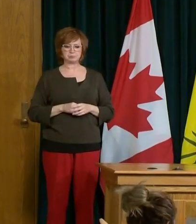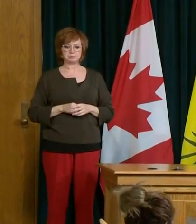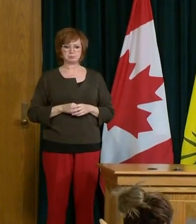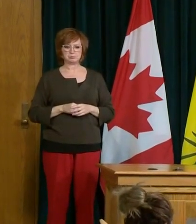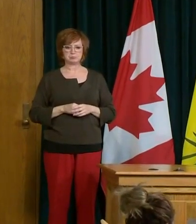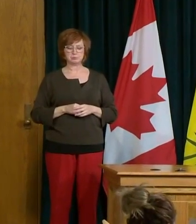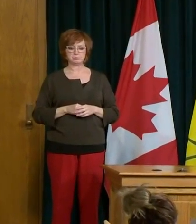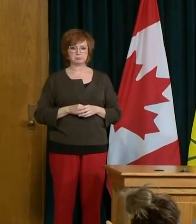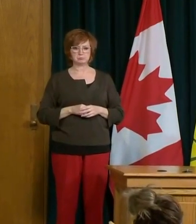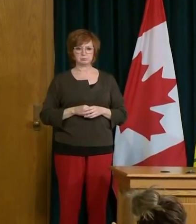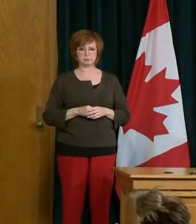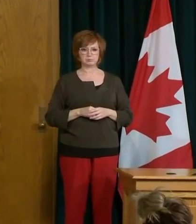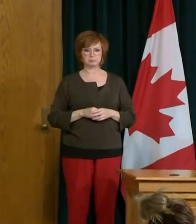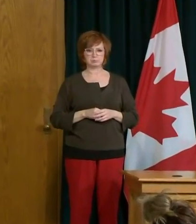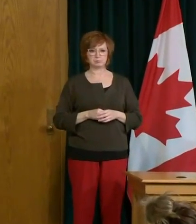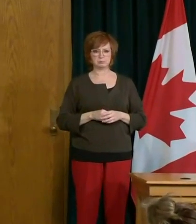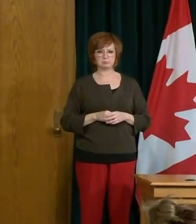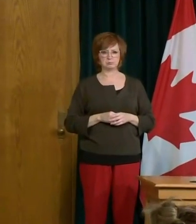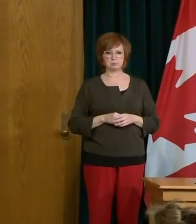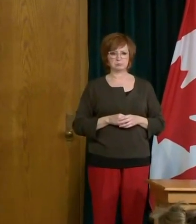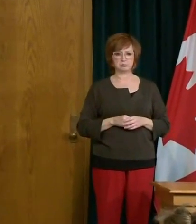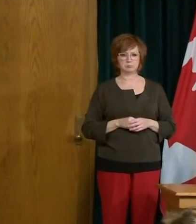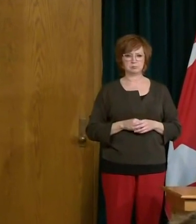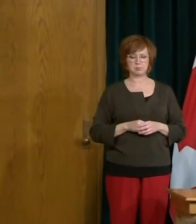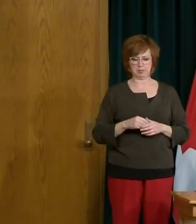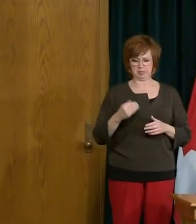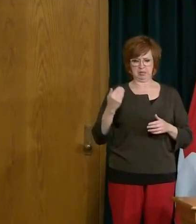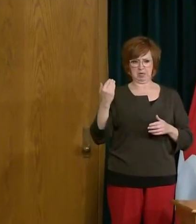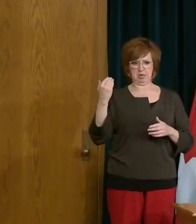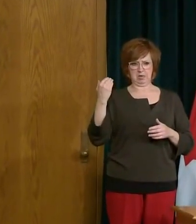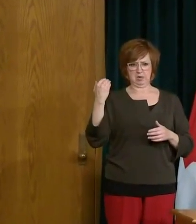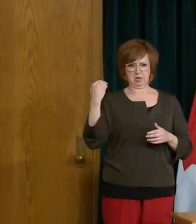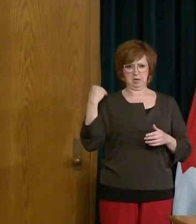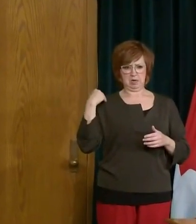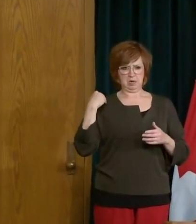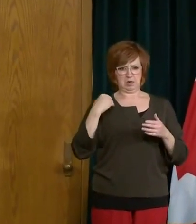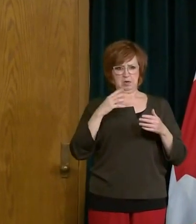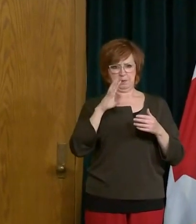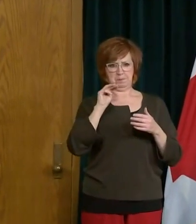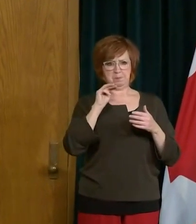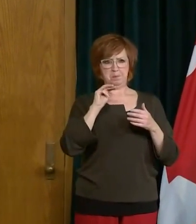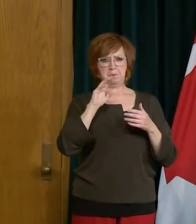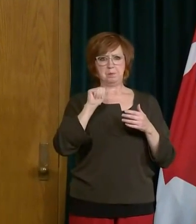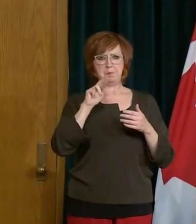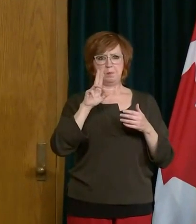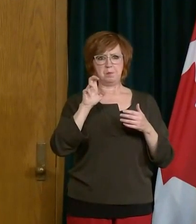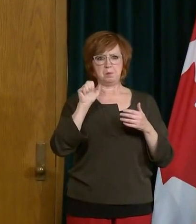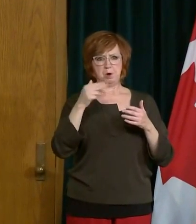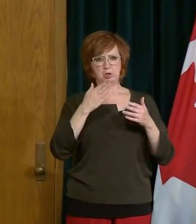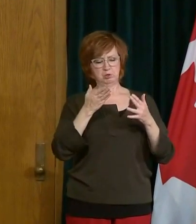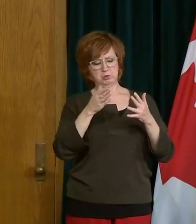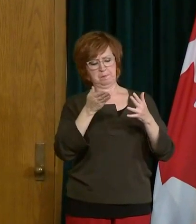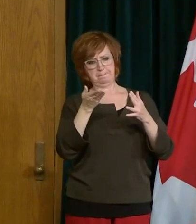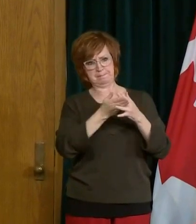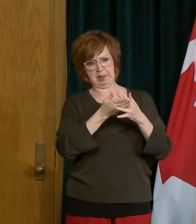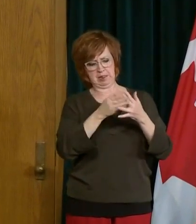was asked in about mid-March to restrict travel to the Northern Saskatchewan Administration District? And if that was the case, I mean, why did it take